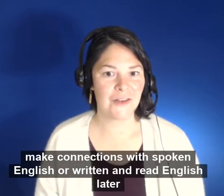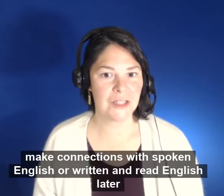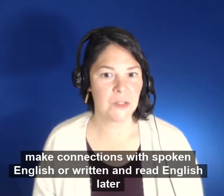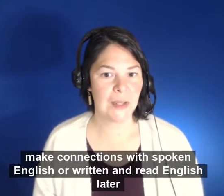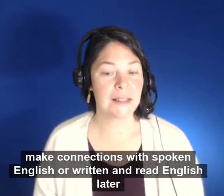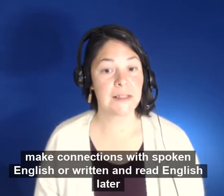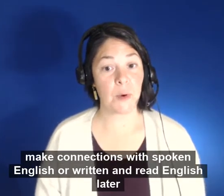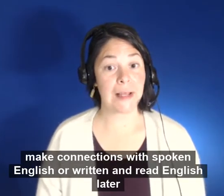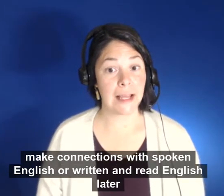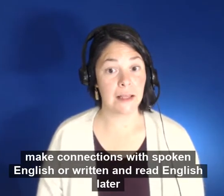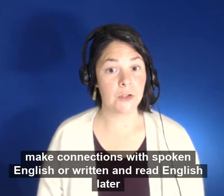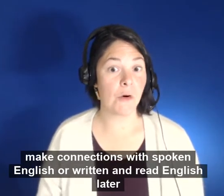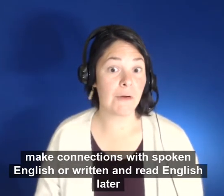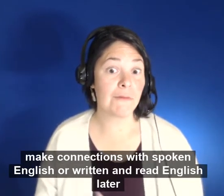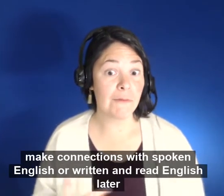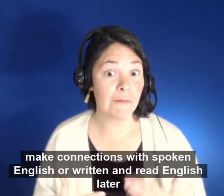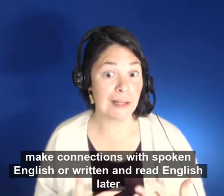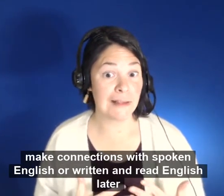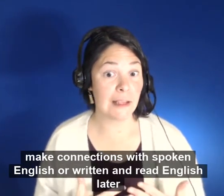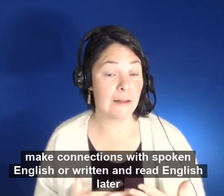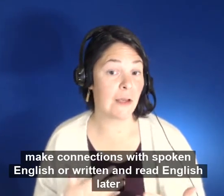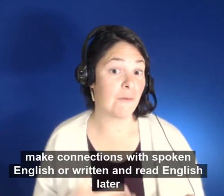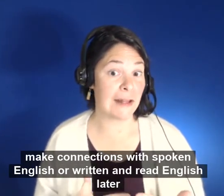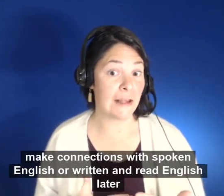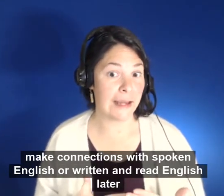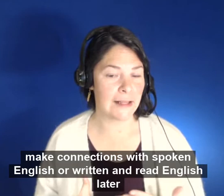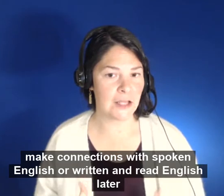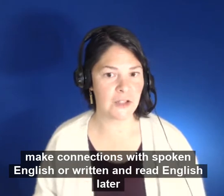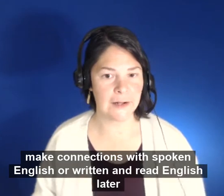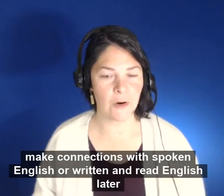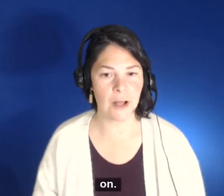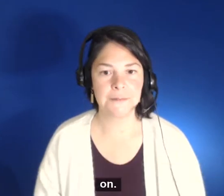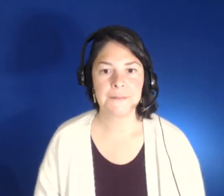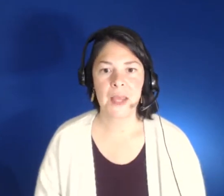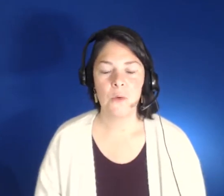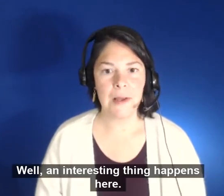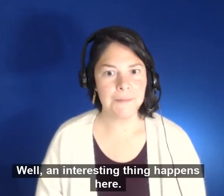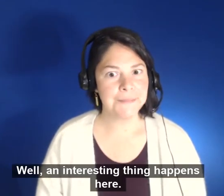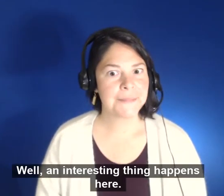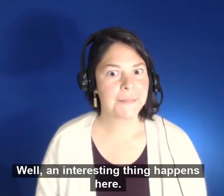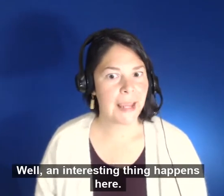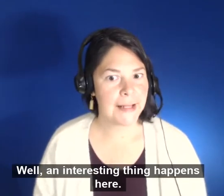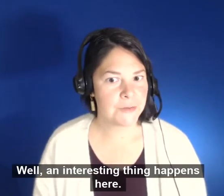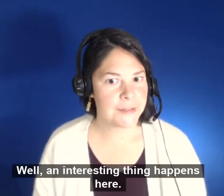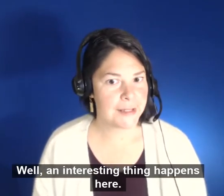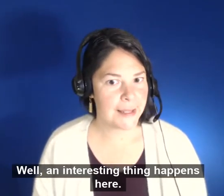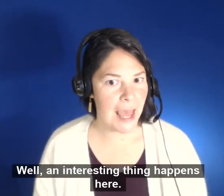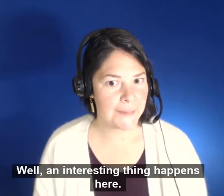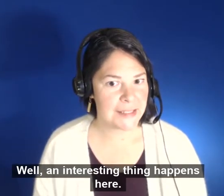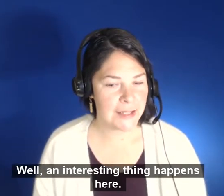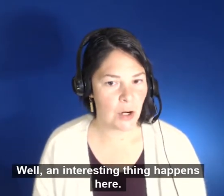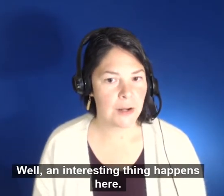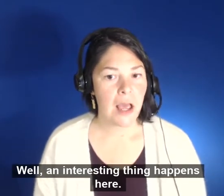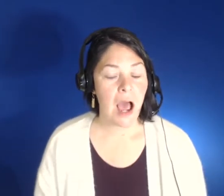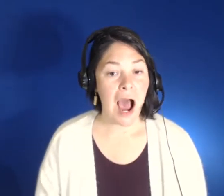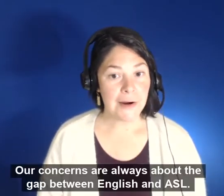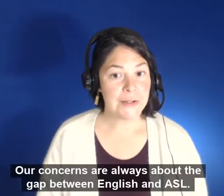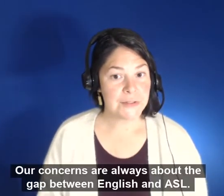connections with spoken English or written and read English later on. Well, an interesting thing happens here. Our concerns